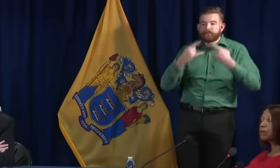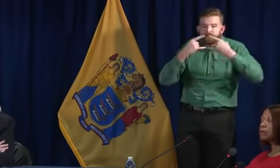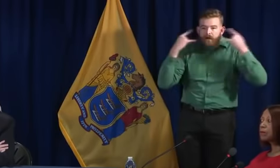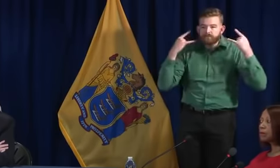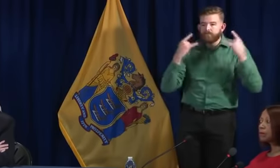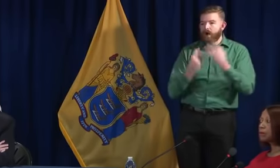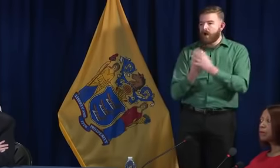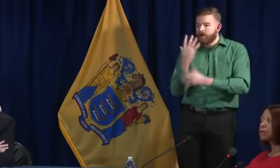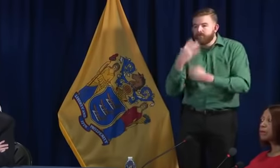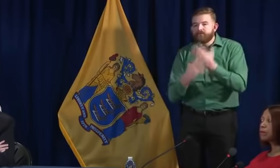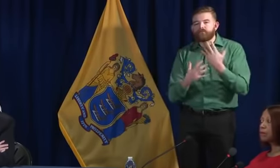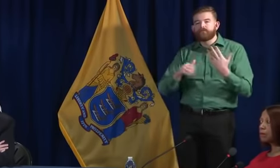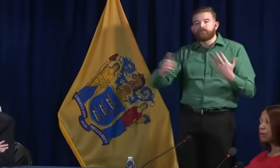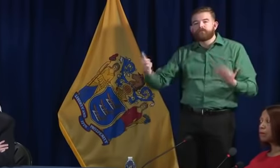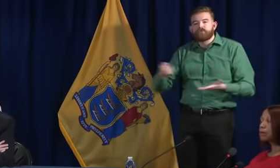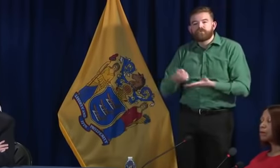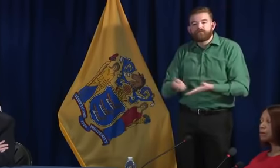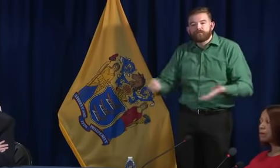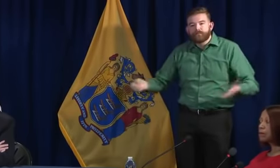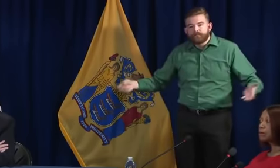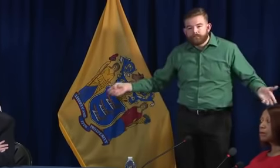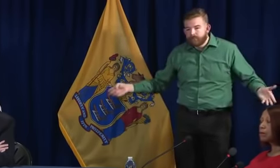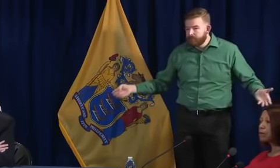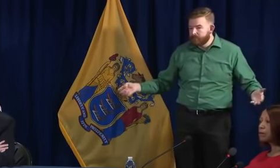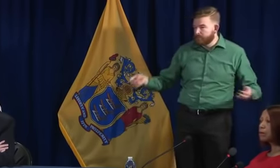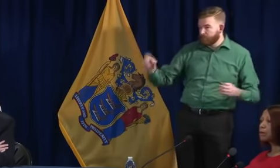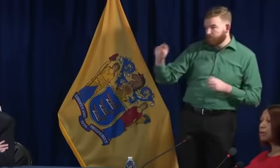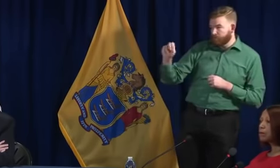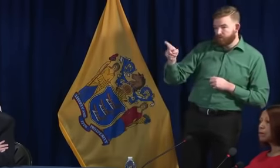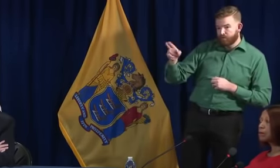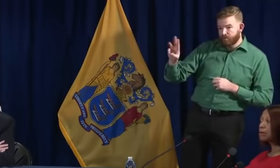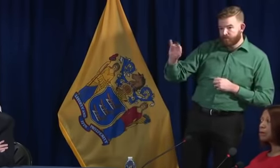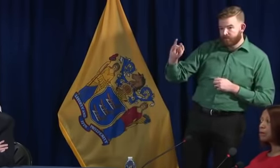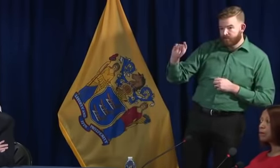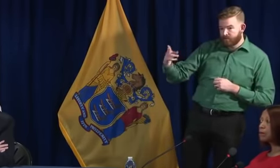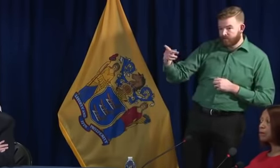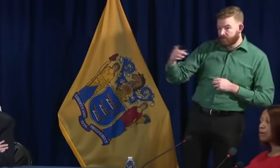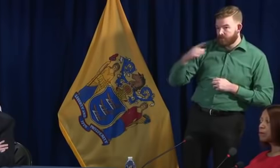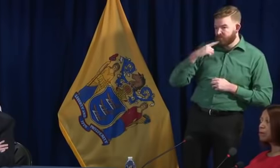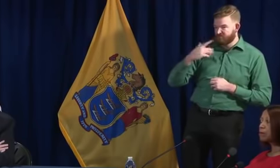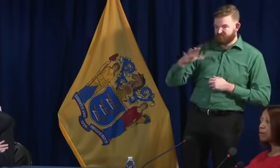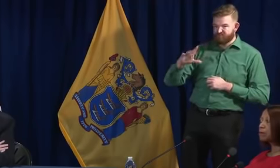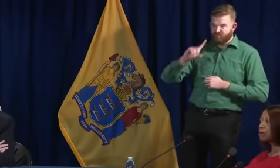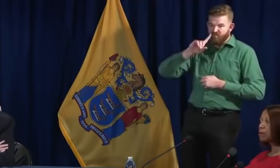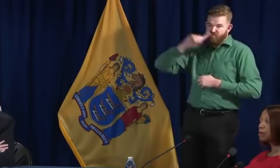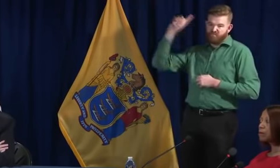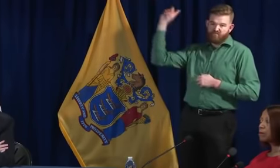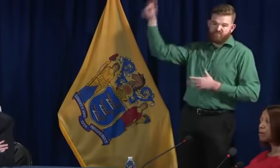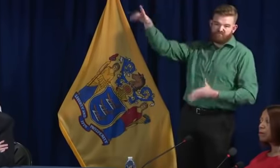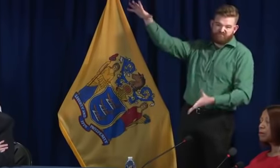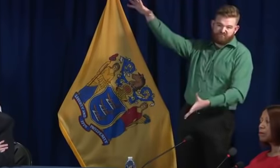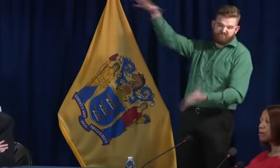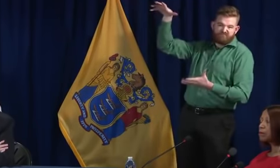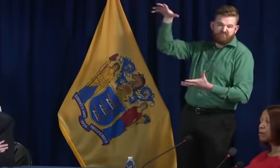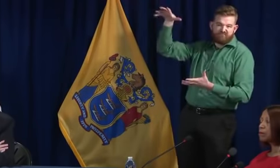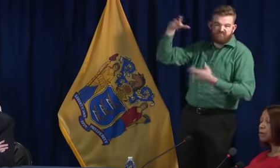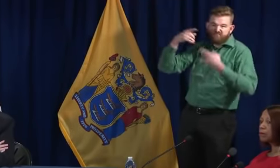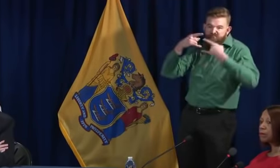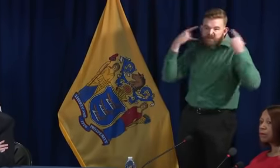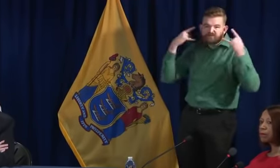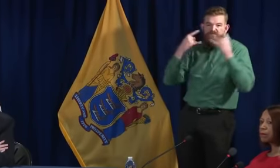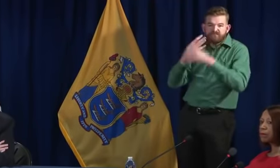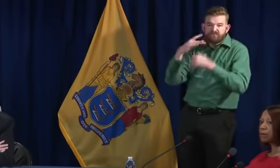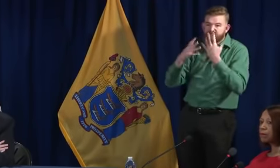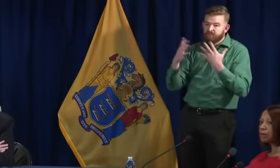million N95s. The problem is, and he's doing extraordinary work, that could be 5 or 6 weeks away. So we got